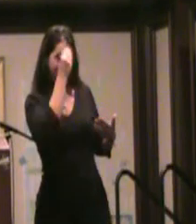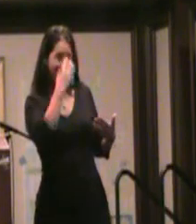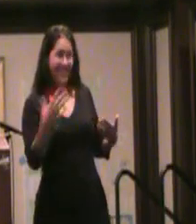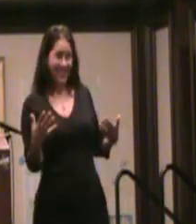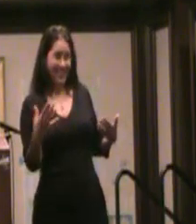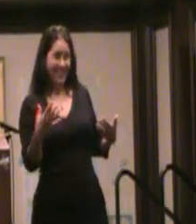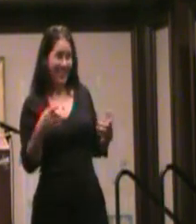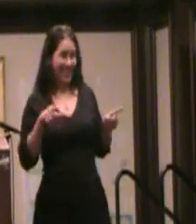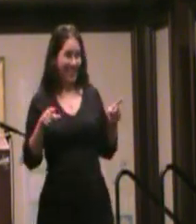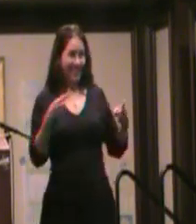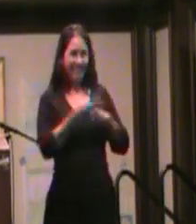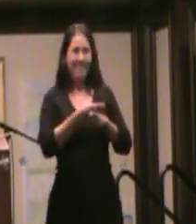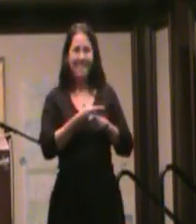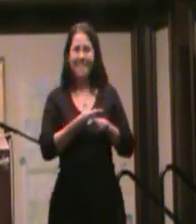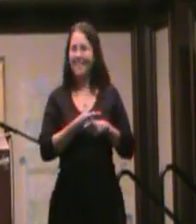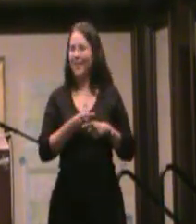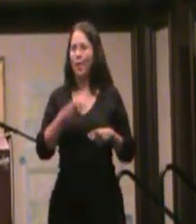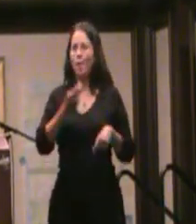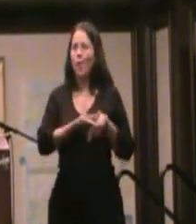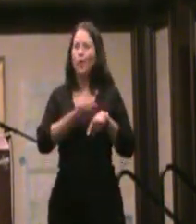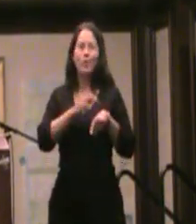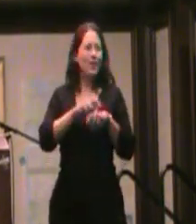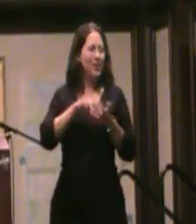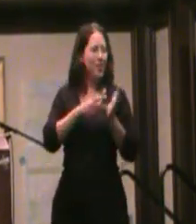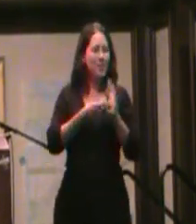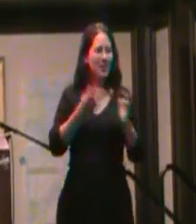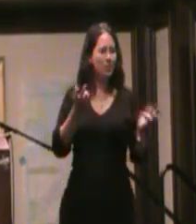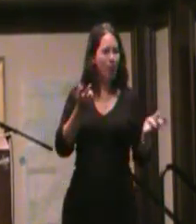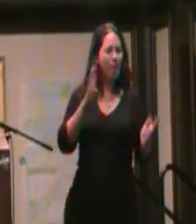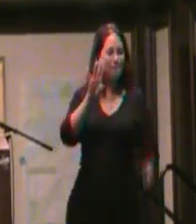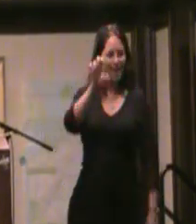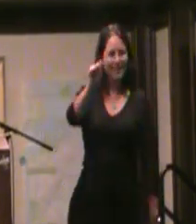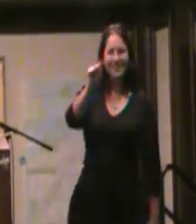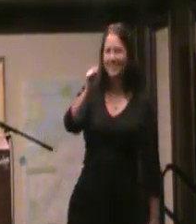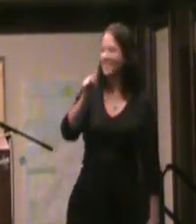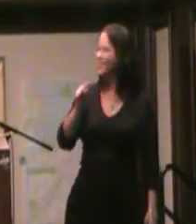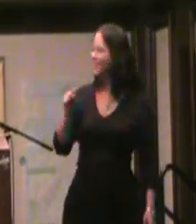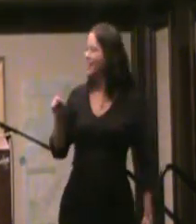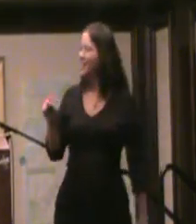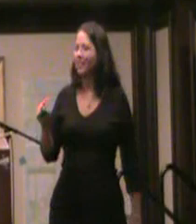right. But in Puerto Rico, it means a bus. Yes, sir.